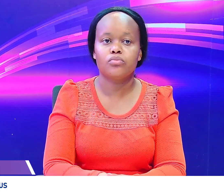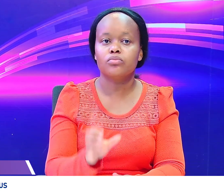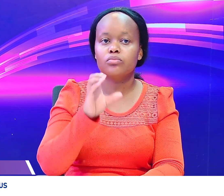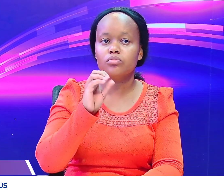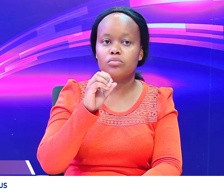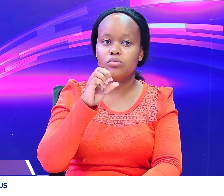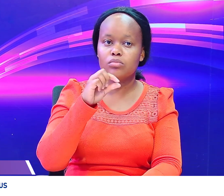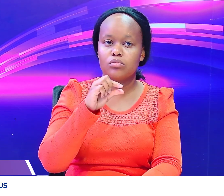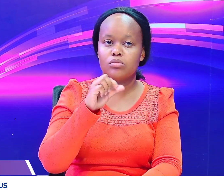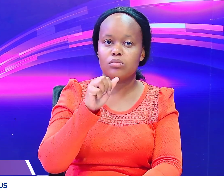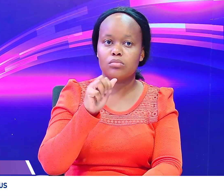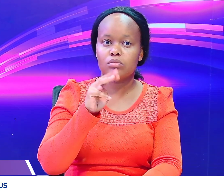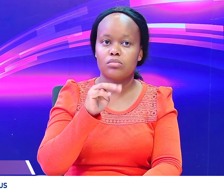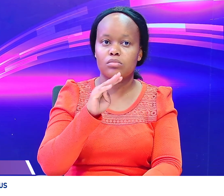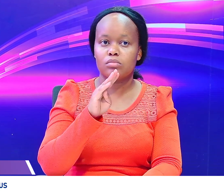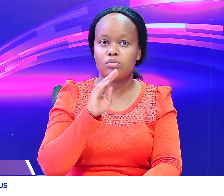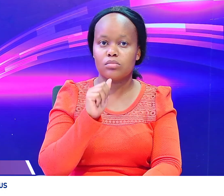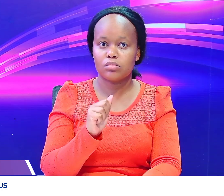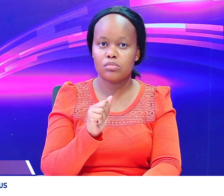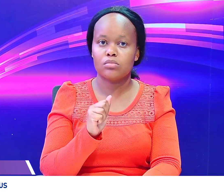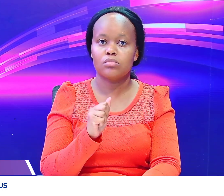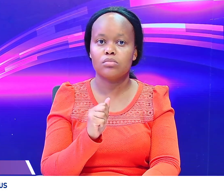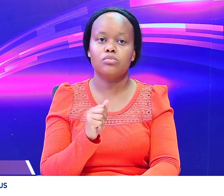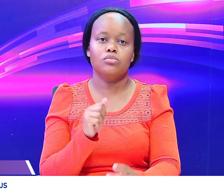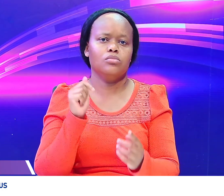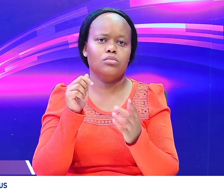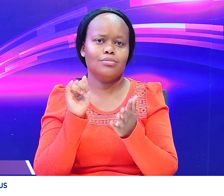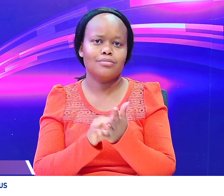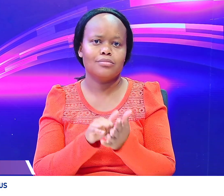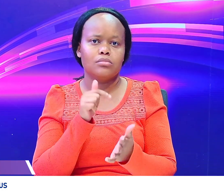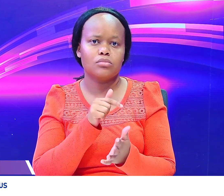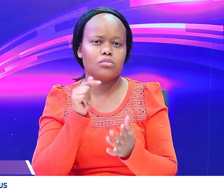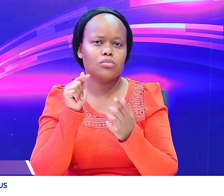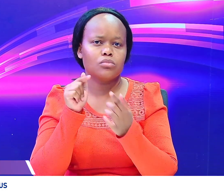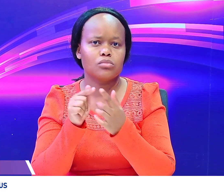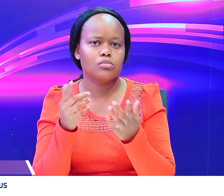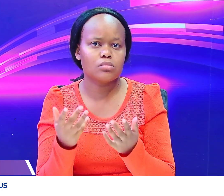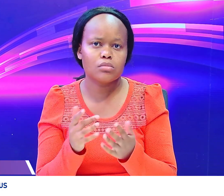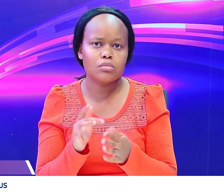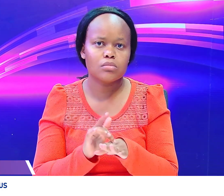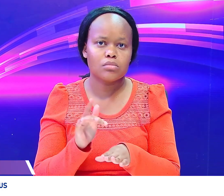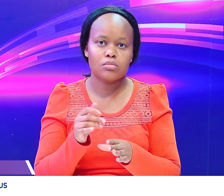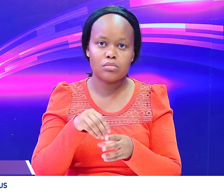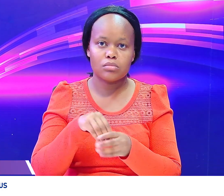The figures reflect the ongoing transition of students into the newly implemented competency-based